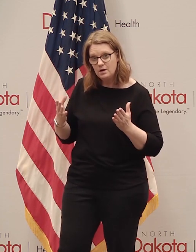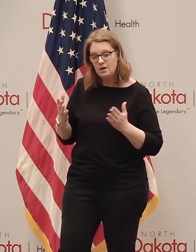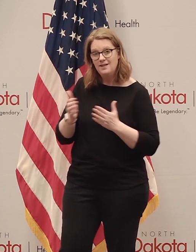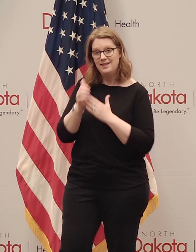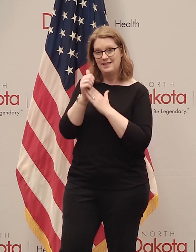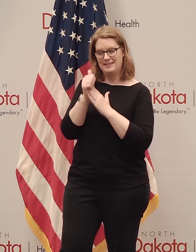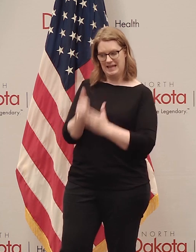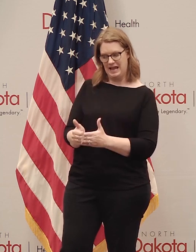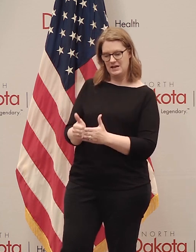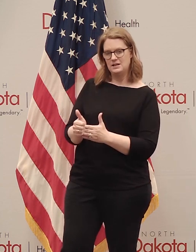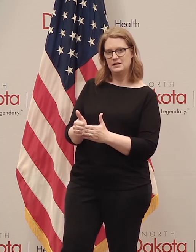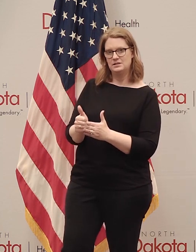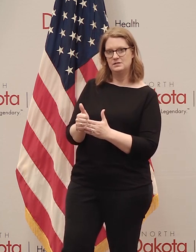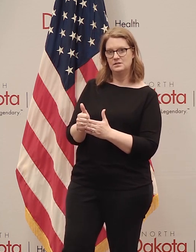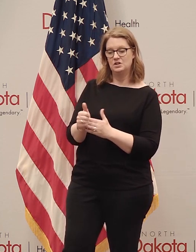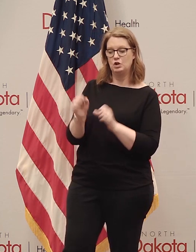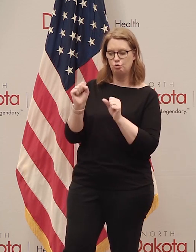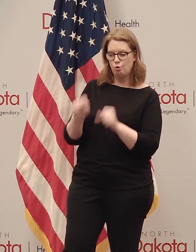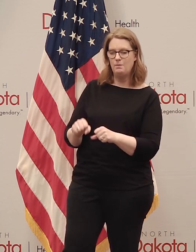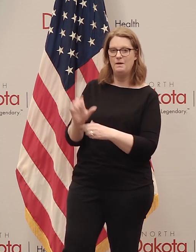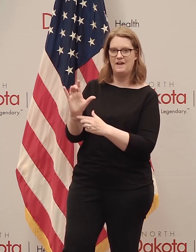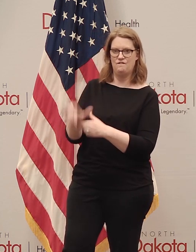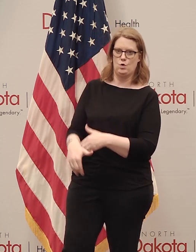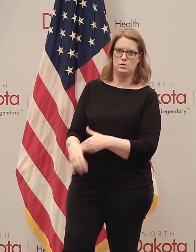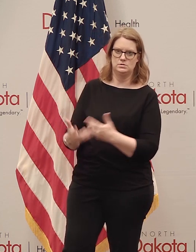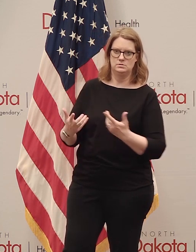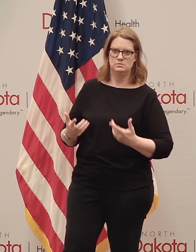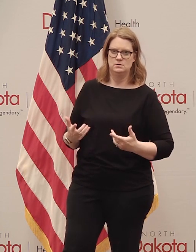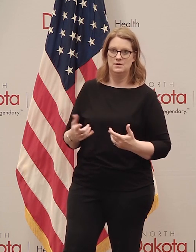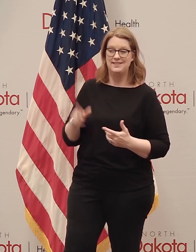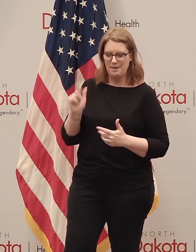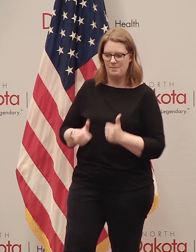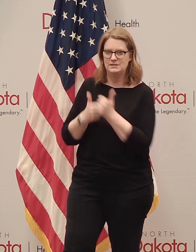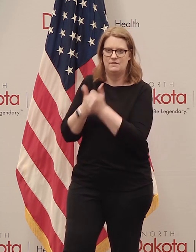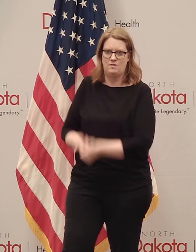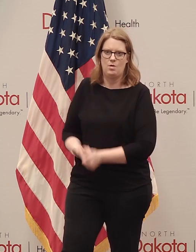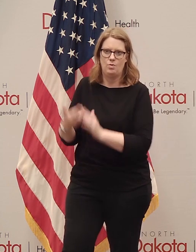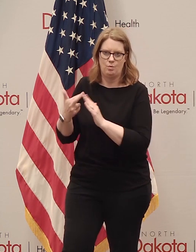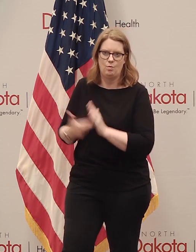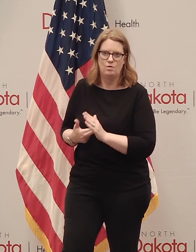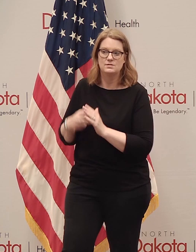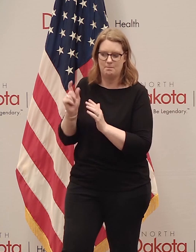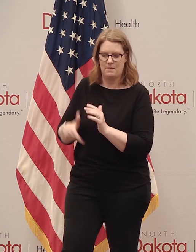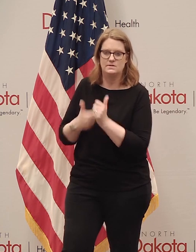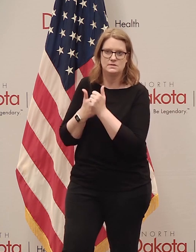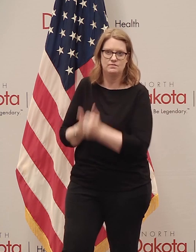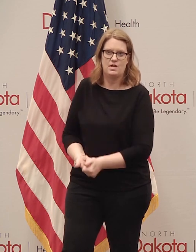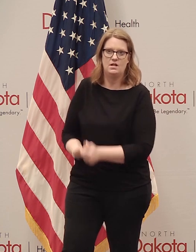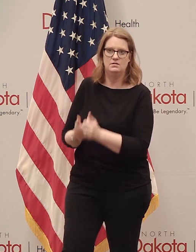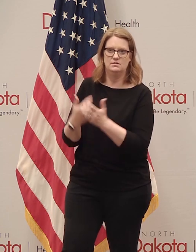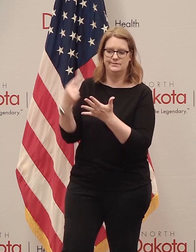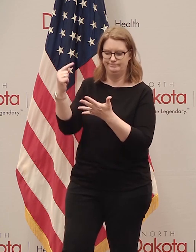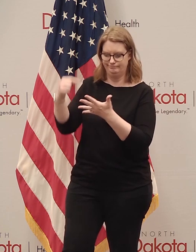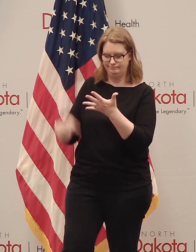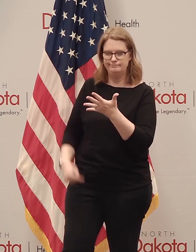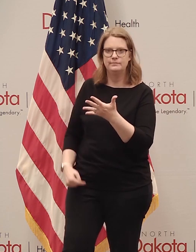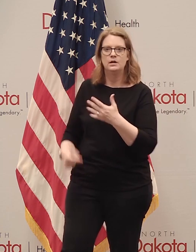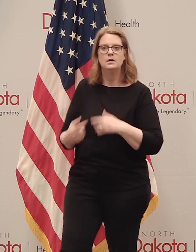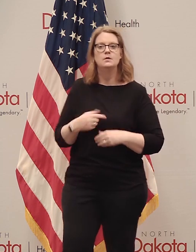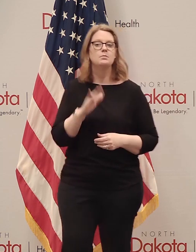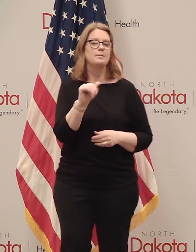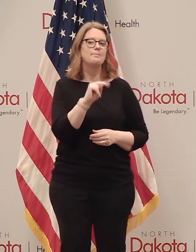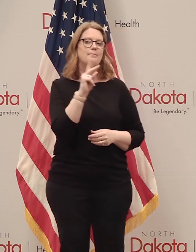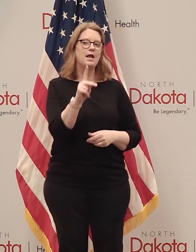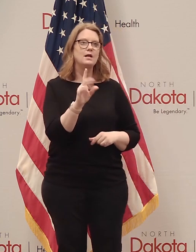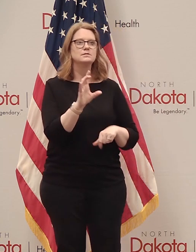also something that could be enforceable in terms of what they had to do. Other businesses that we never closed at all, say banks,